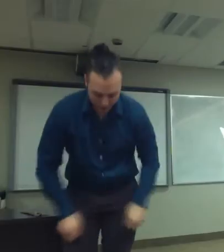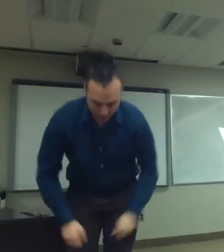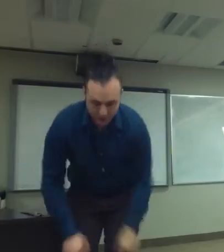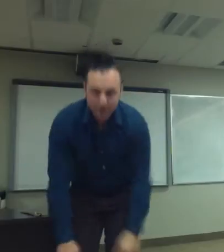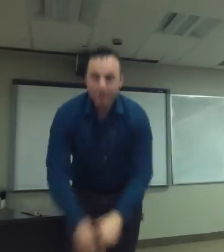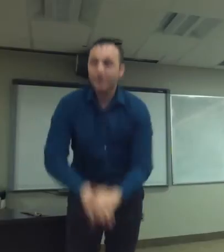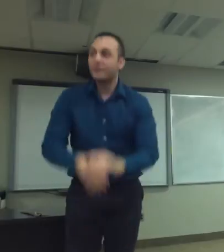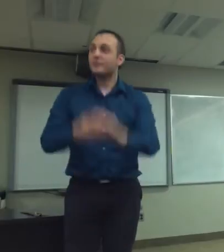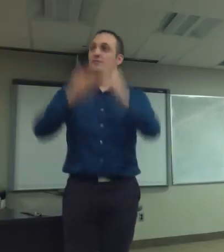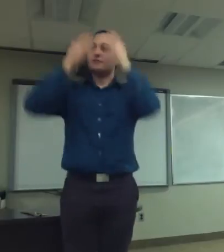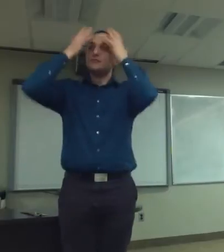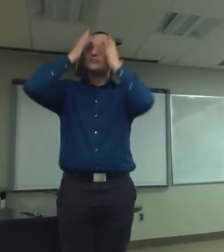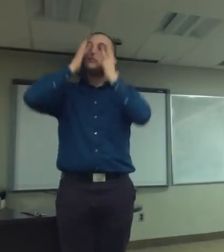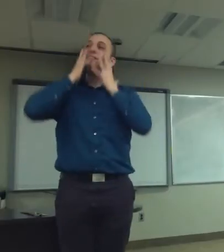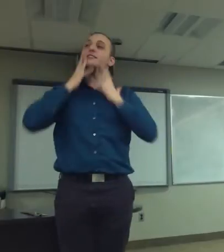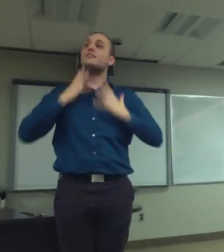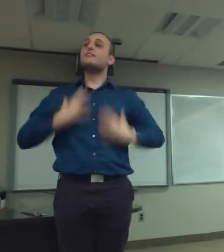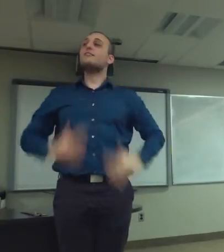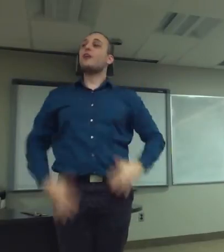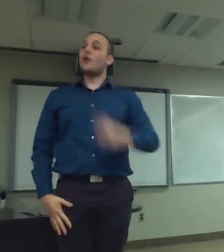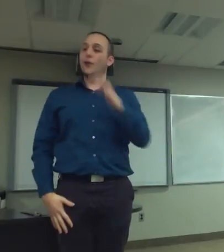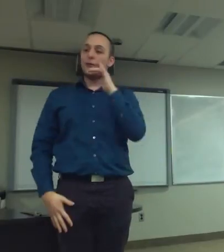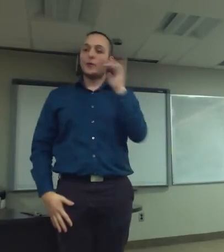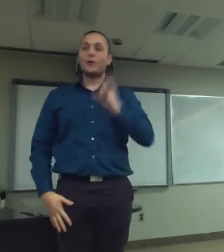again.